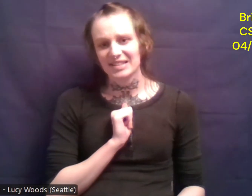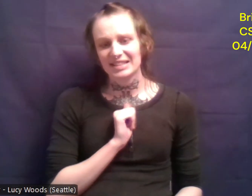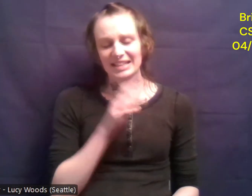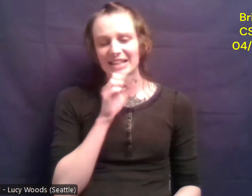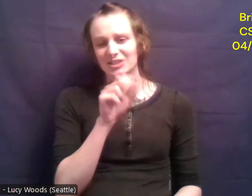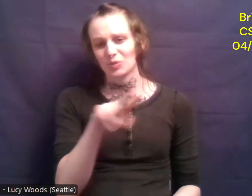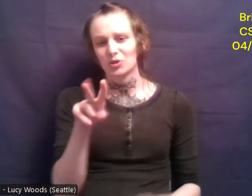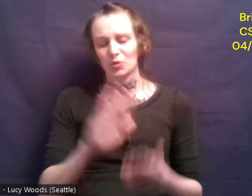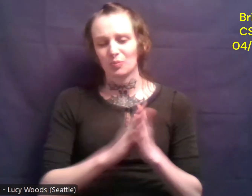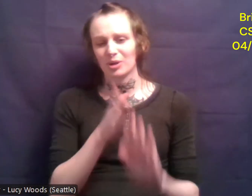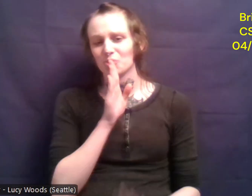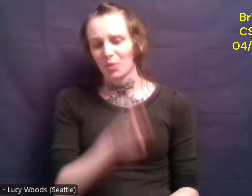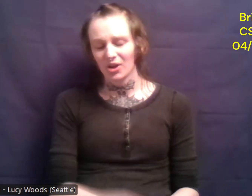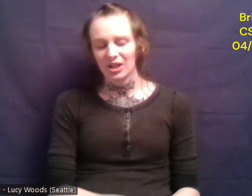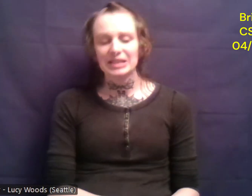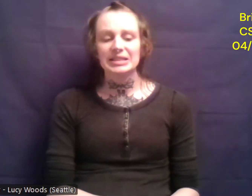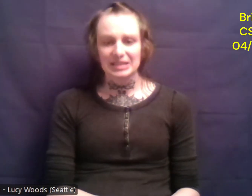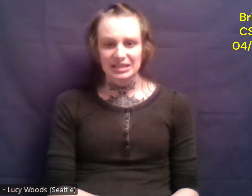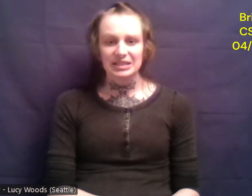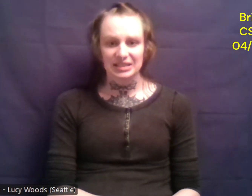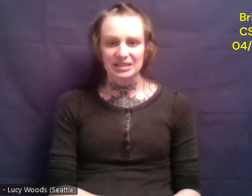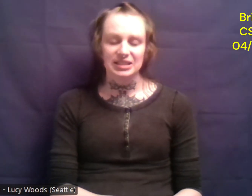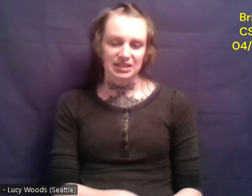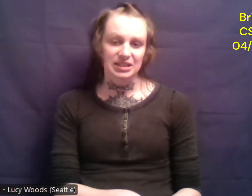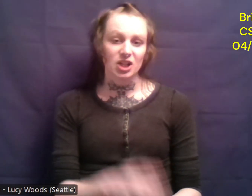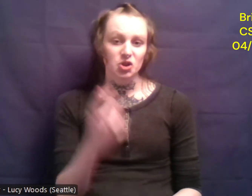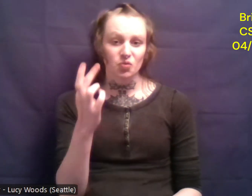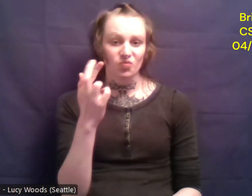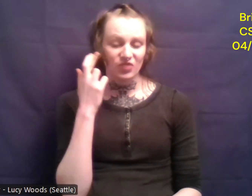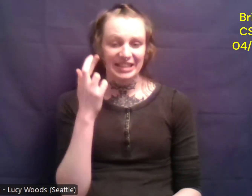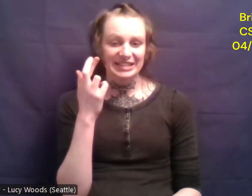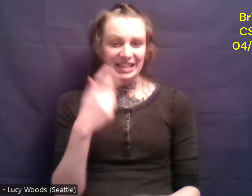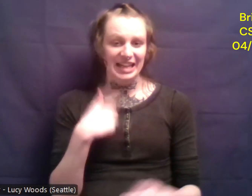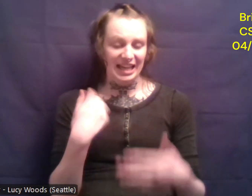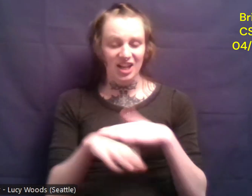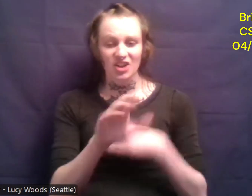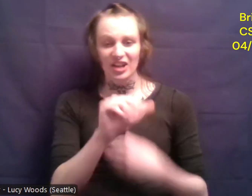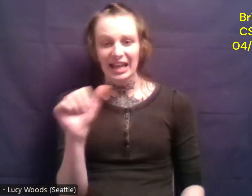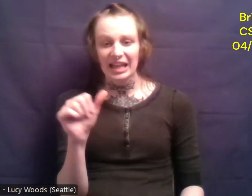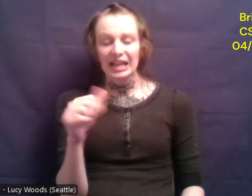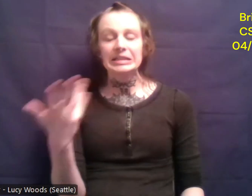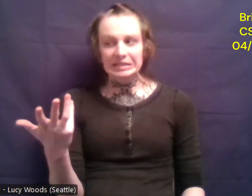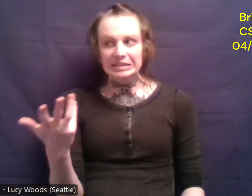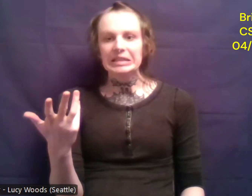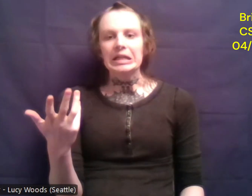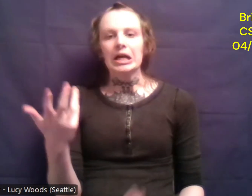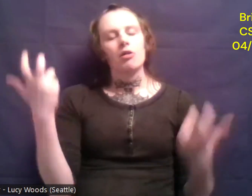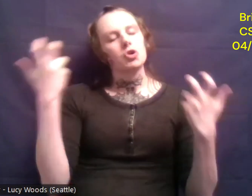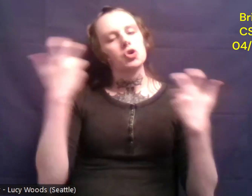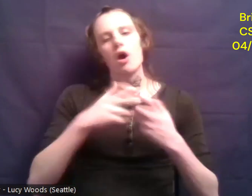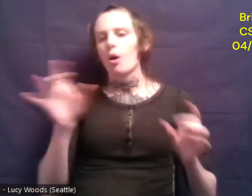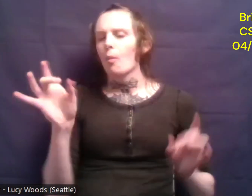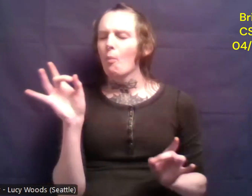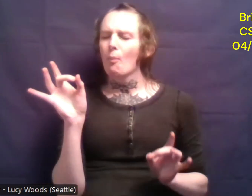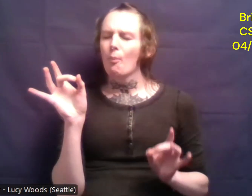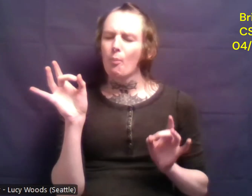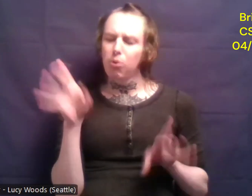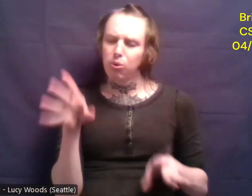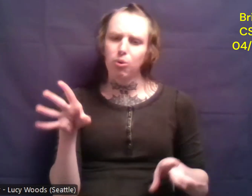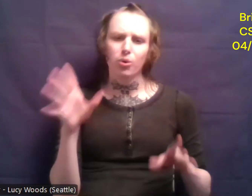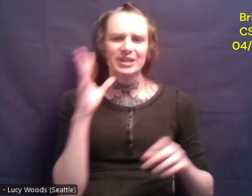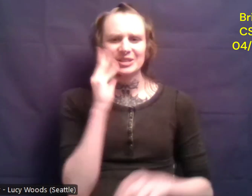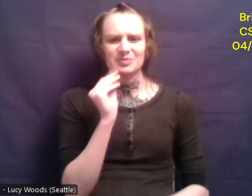what brought me there was like the truly some of the darkest moments of my life. Um, I